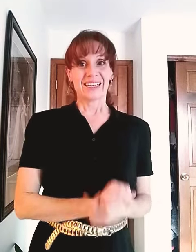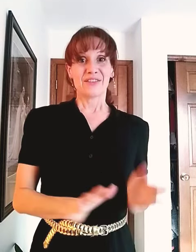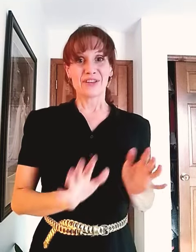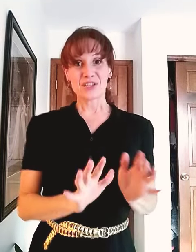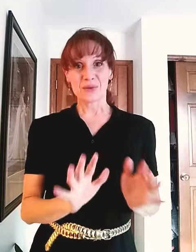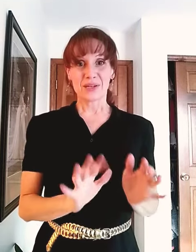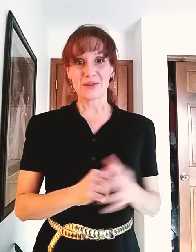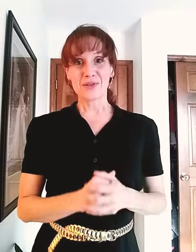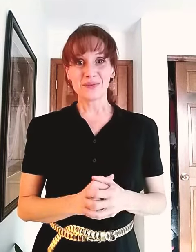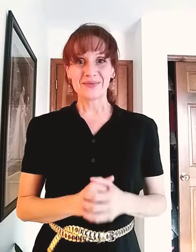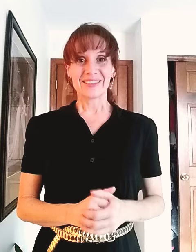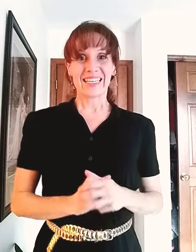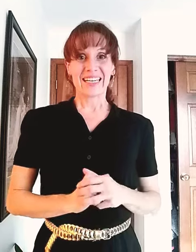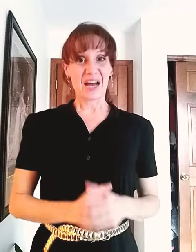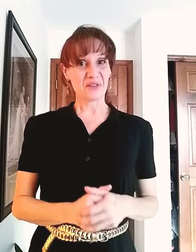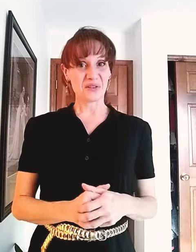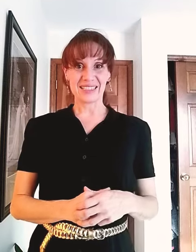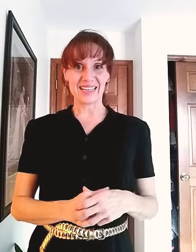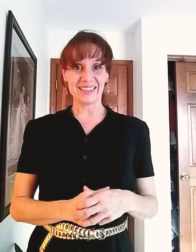Feng shui your room. Have a great day. about? we...